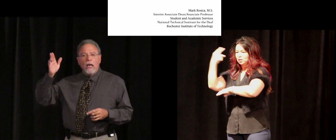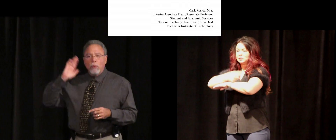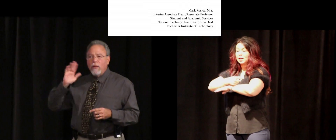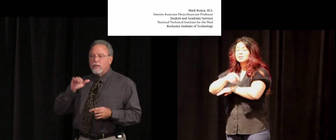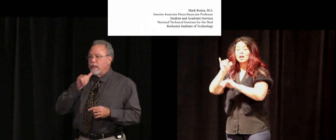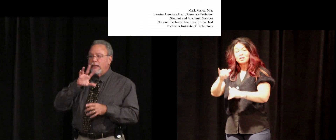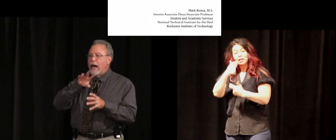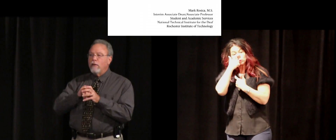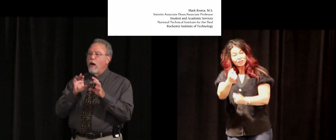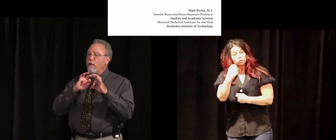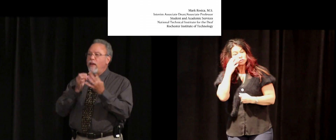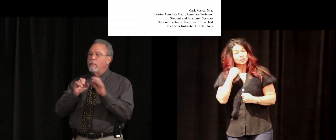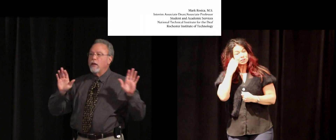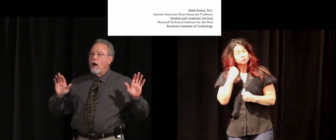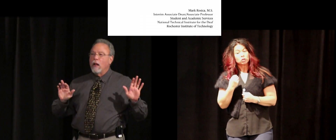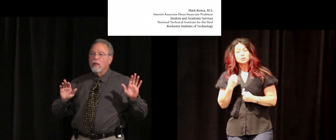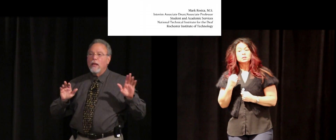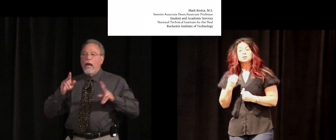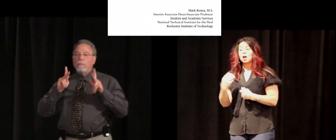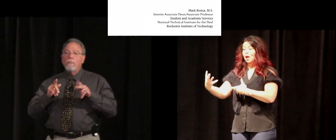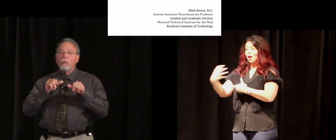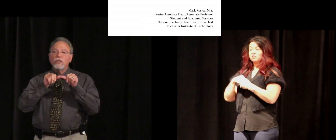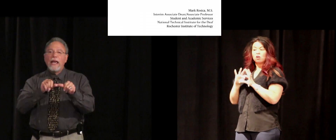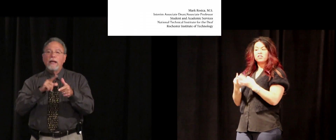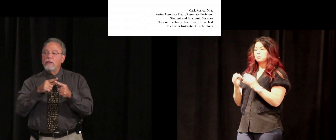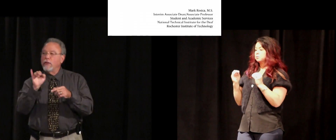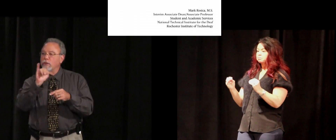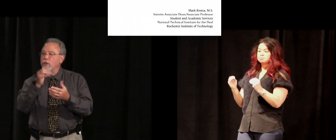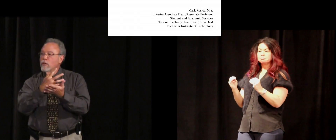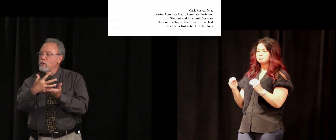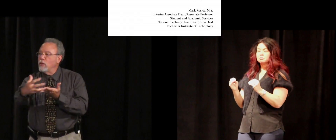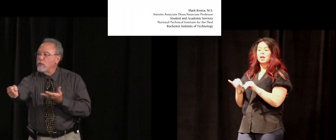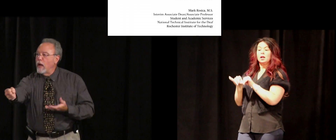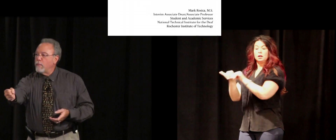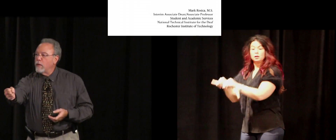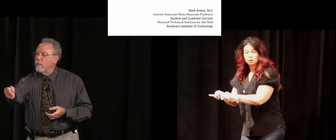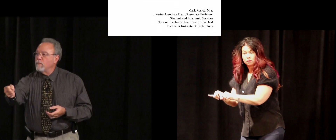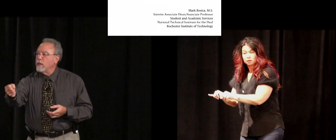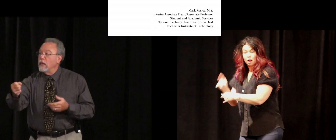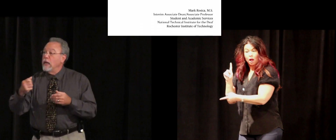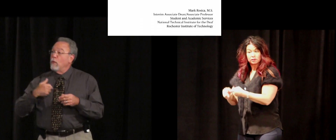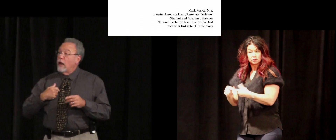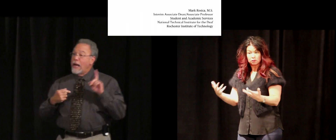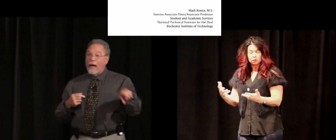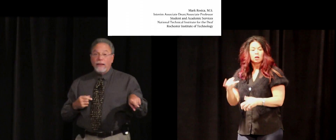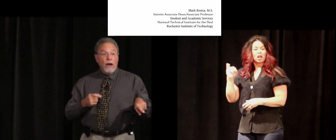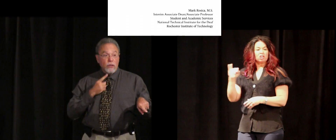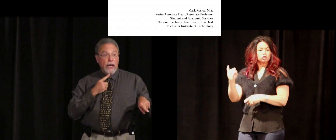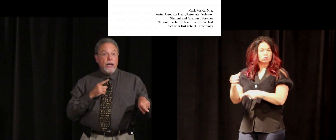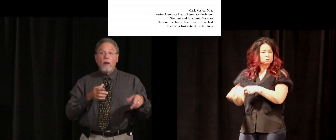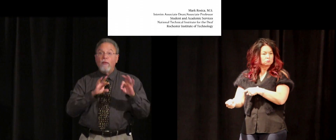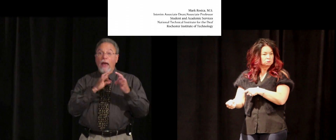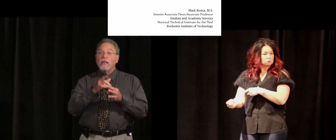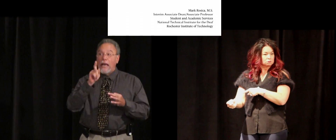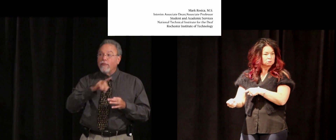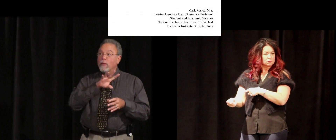Pace okay? Communication okay? Yeah? Can I slow down? Sure.